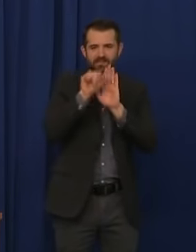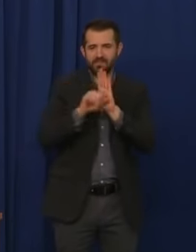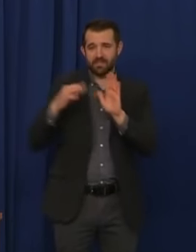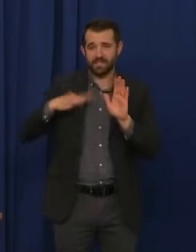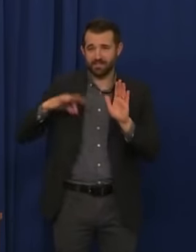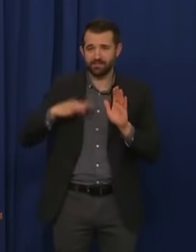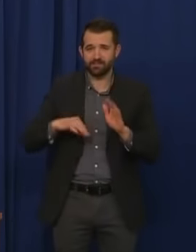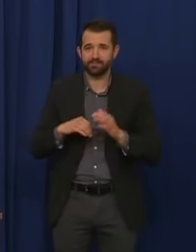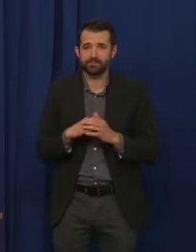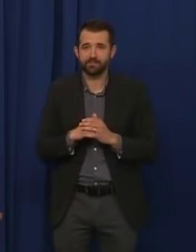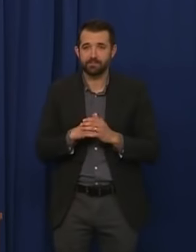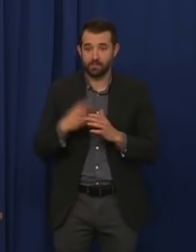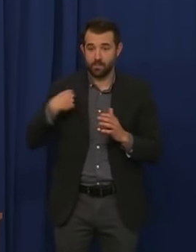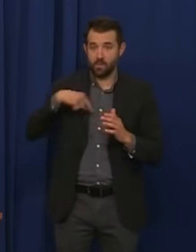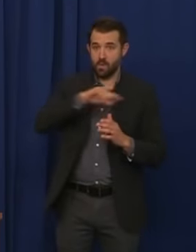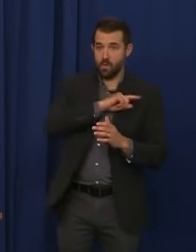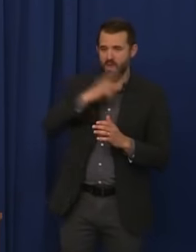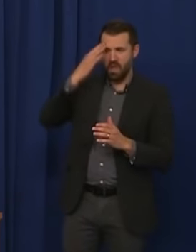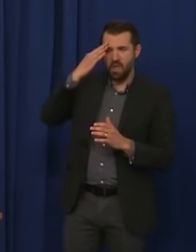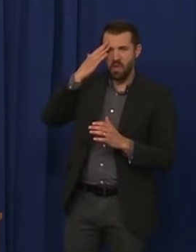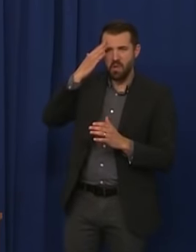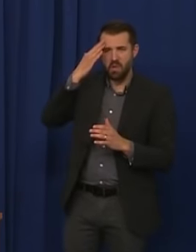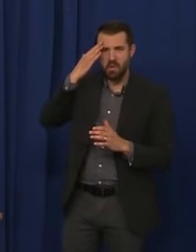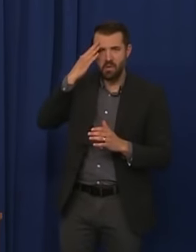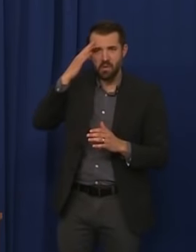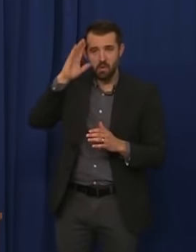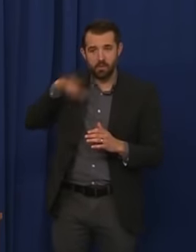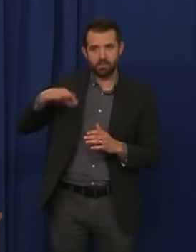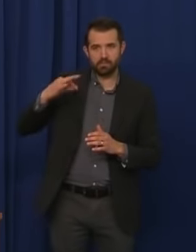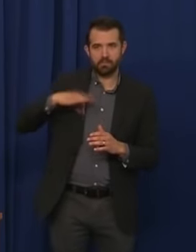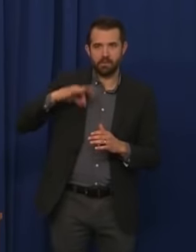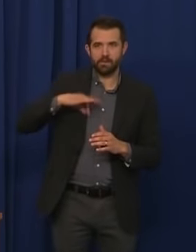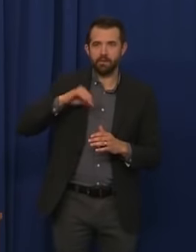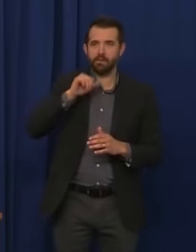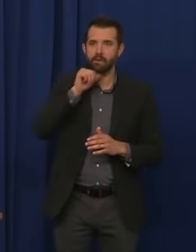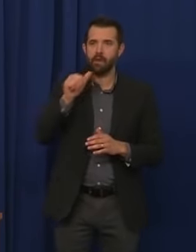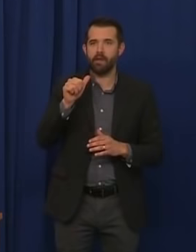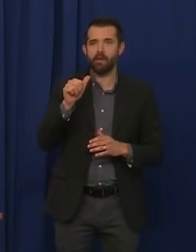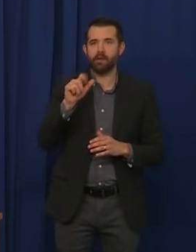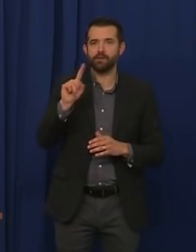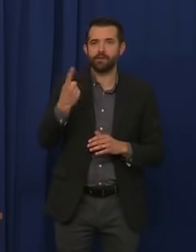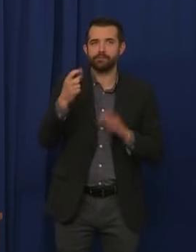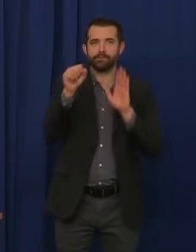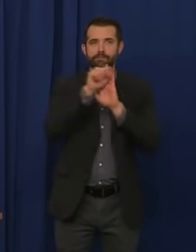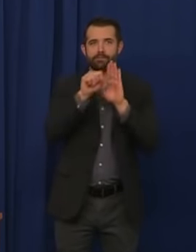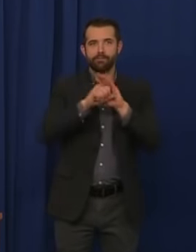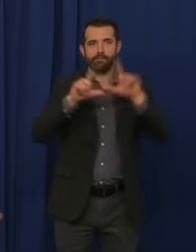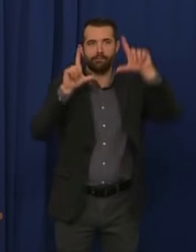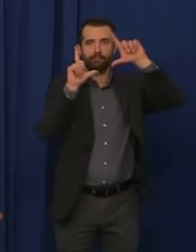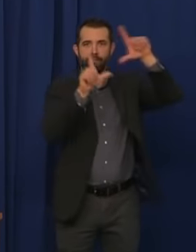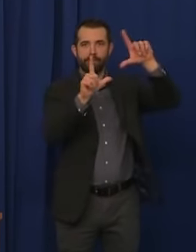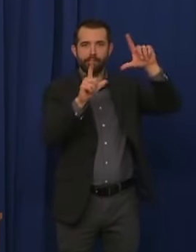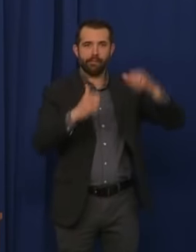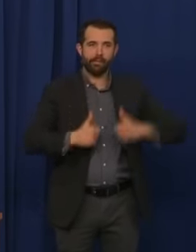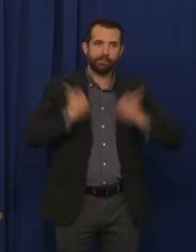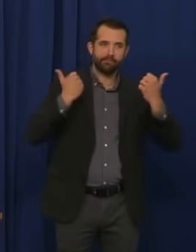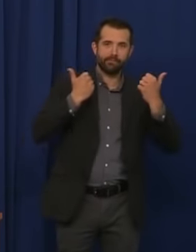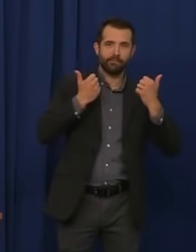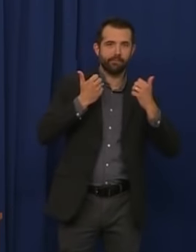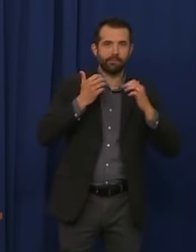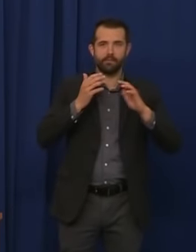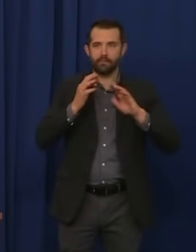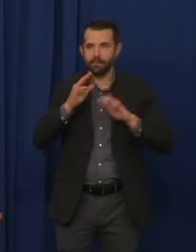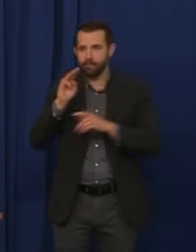After all, we know Maine is not just a state or a way of life or a dot on the map with 1.3